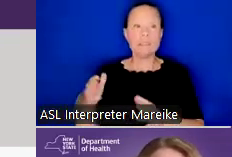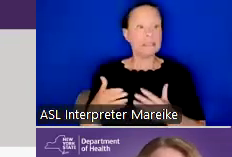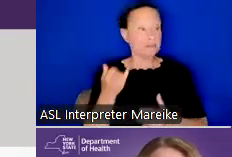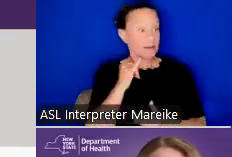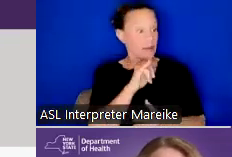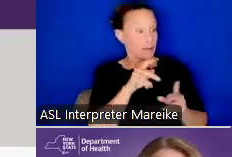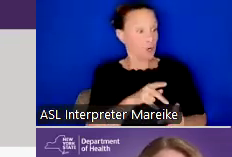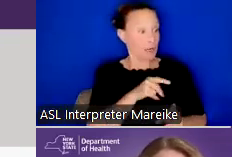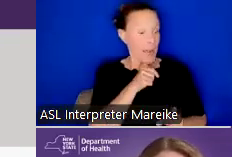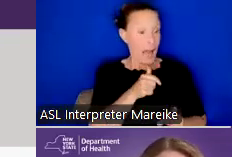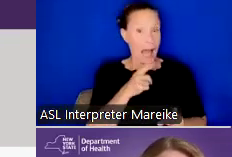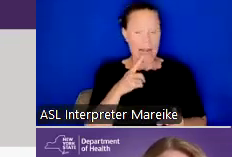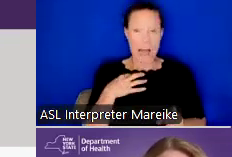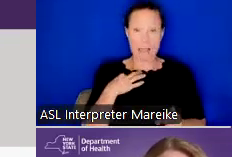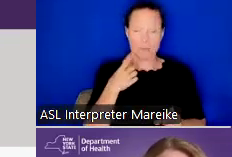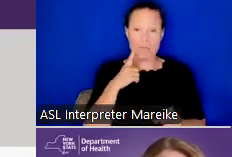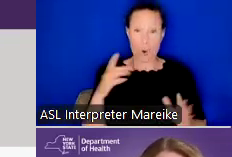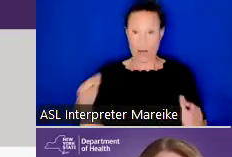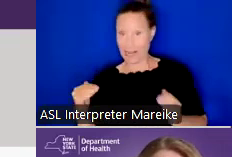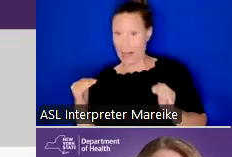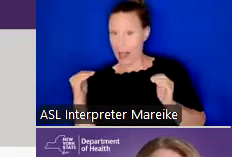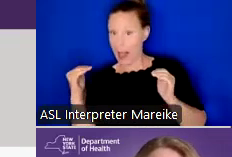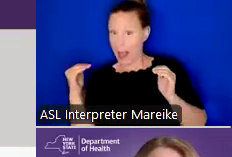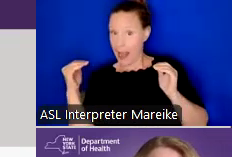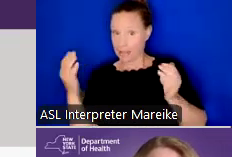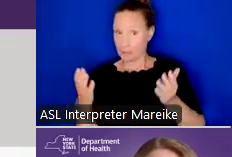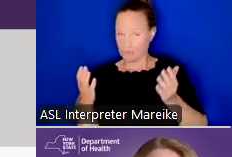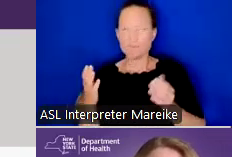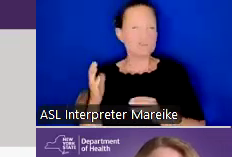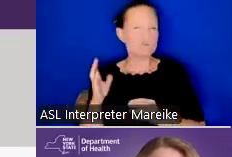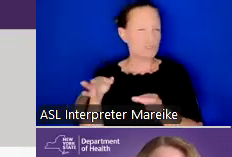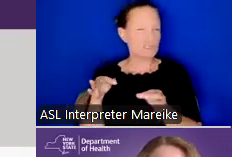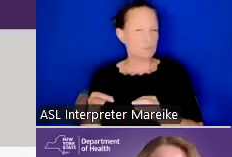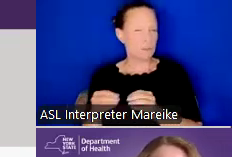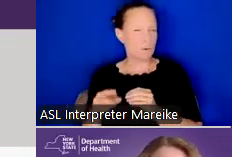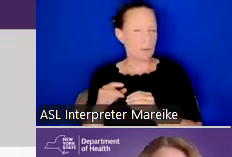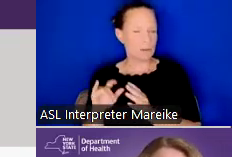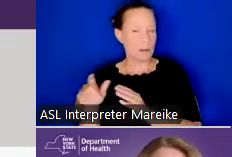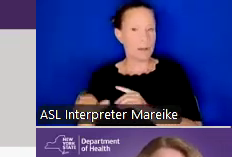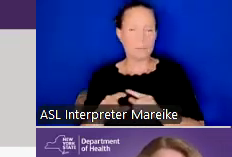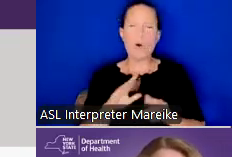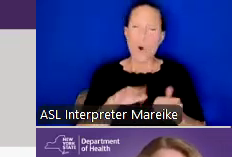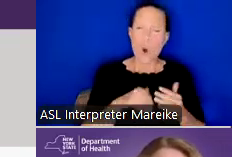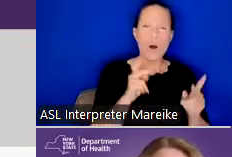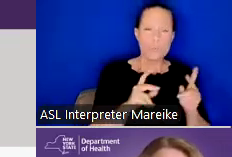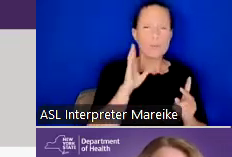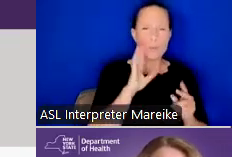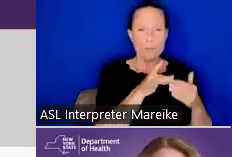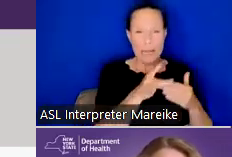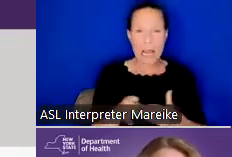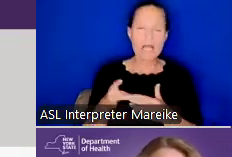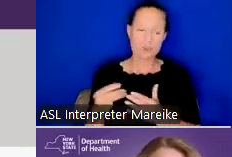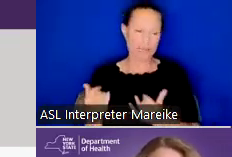eligible for the enhanced services that I'll talk about in a little bit. Everyone will be navigated to existing resources to help